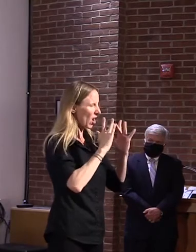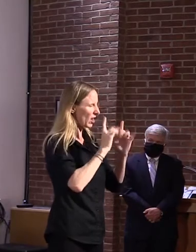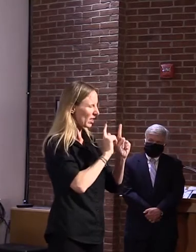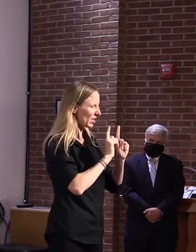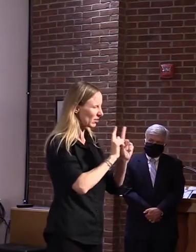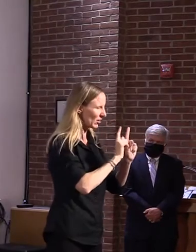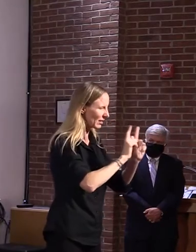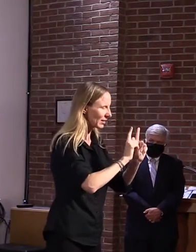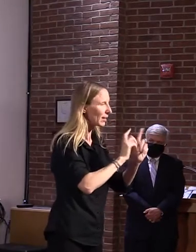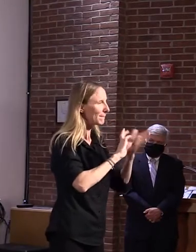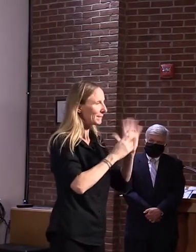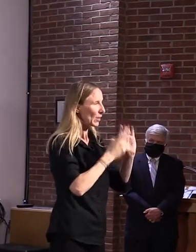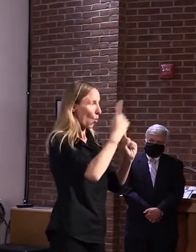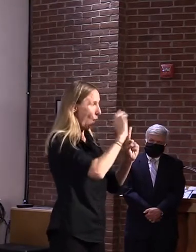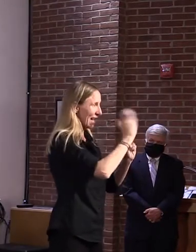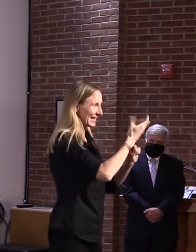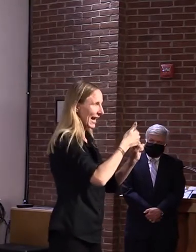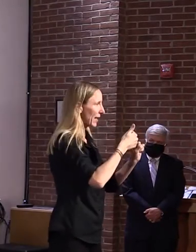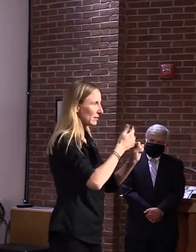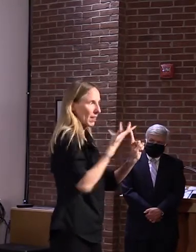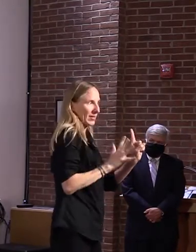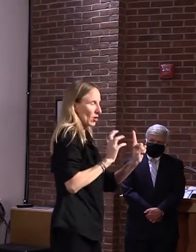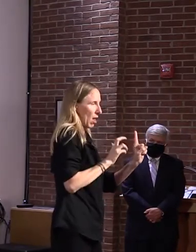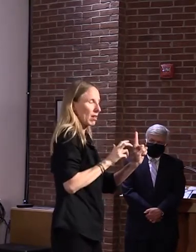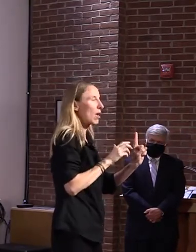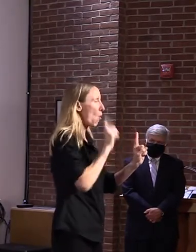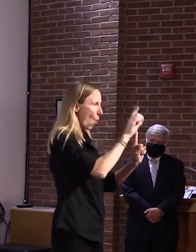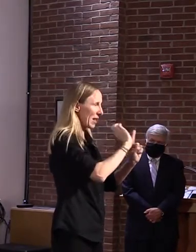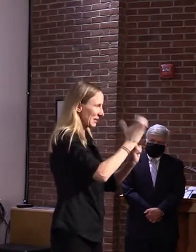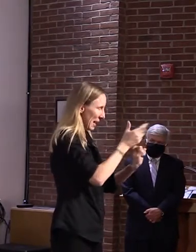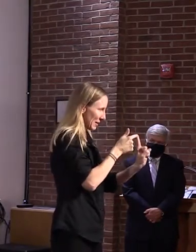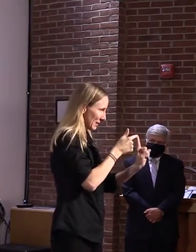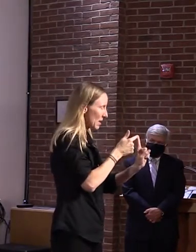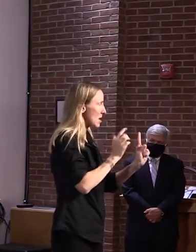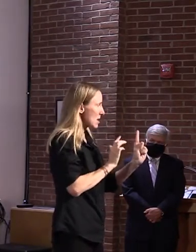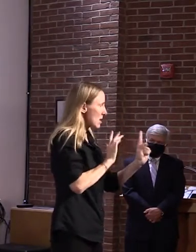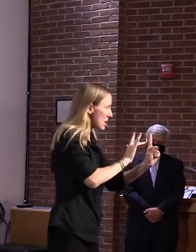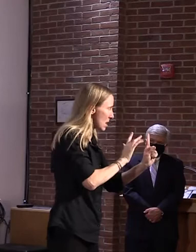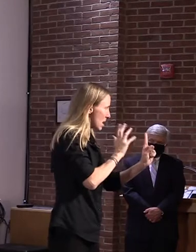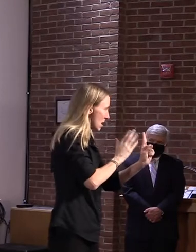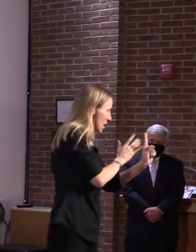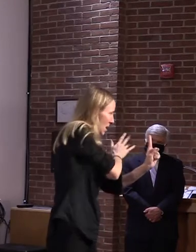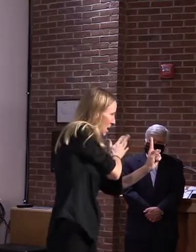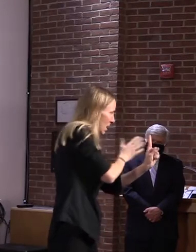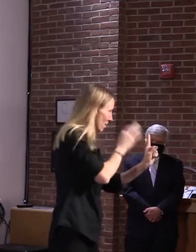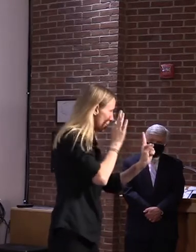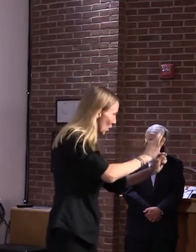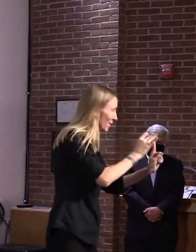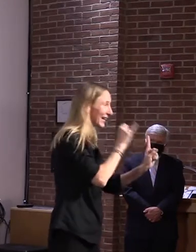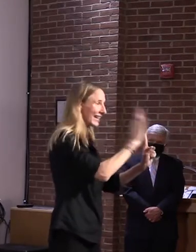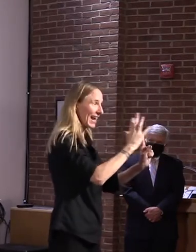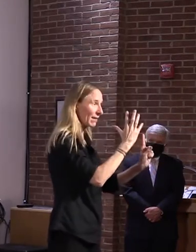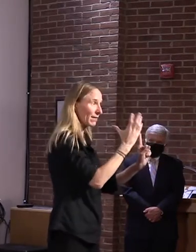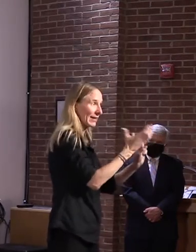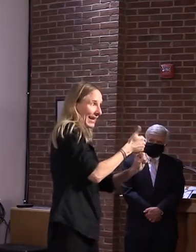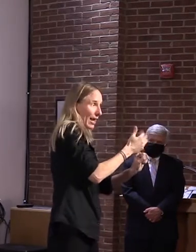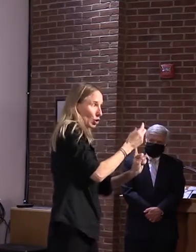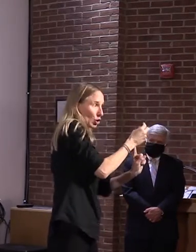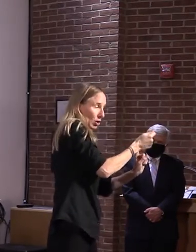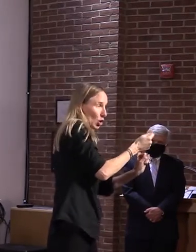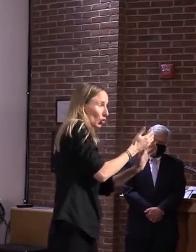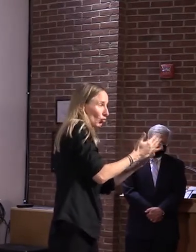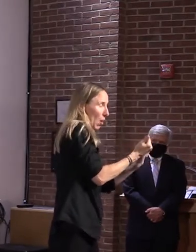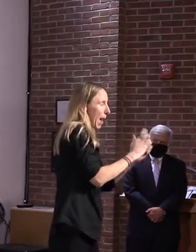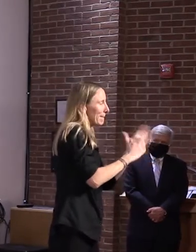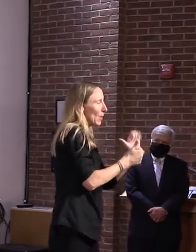from becoming clusters, and clusters from becoming outbreaks. If person A's result